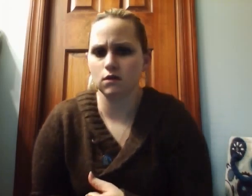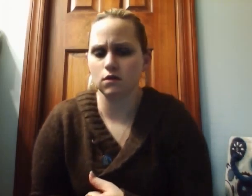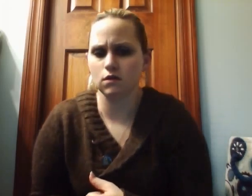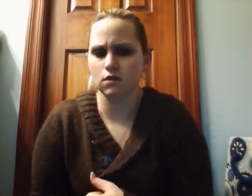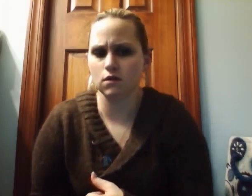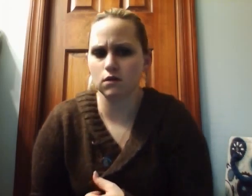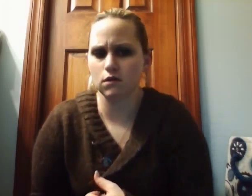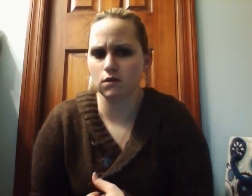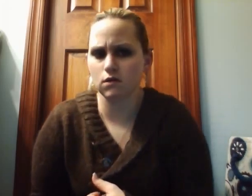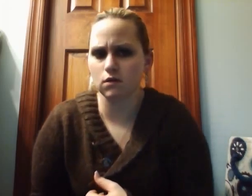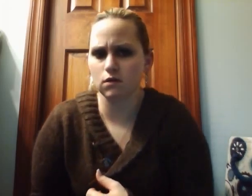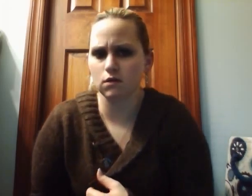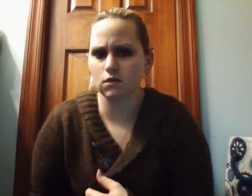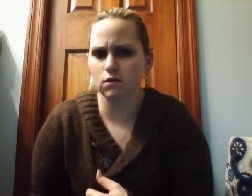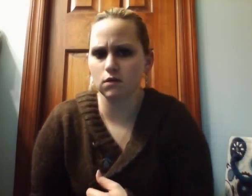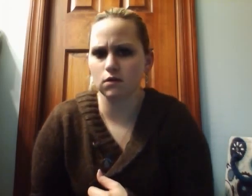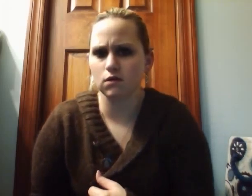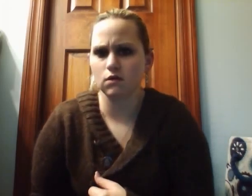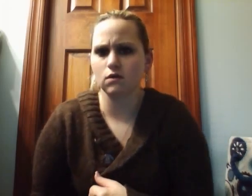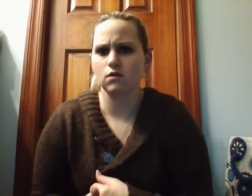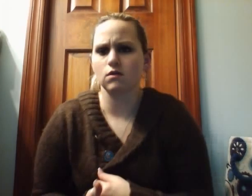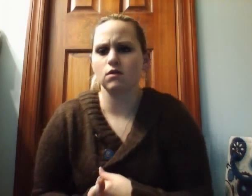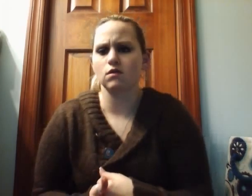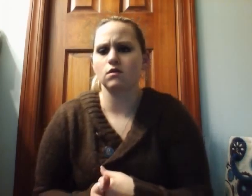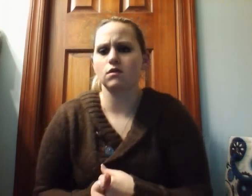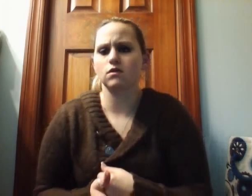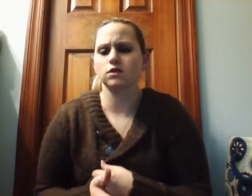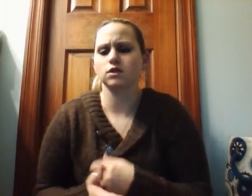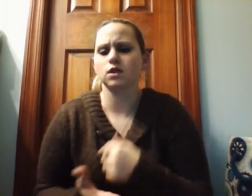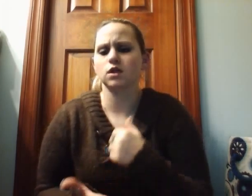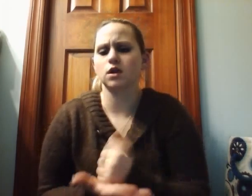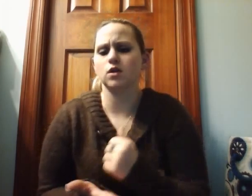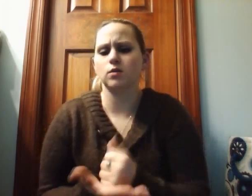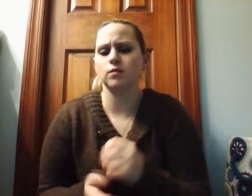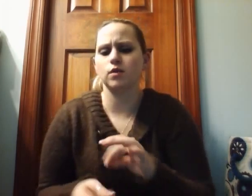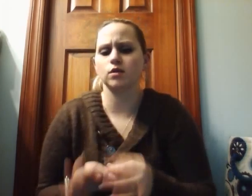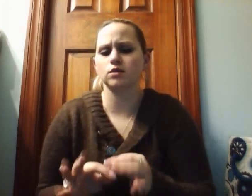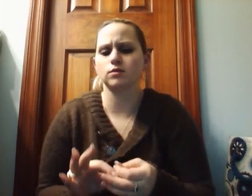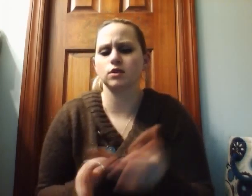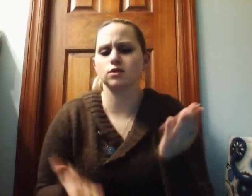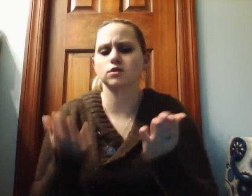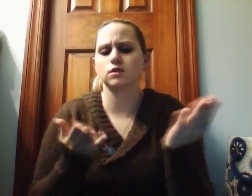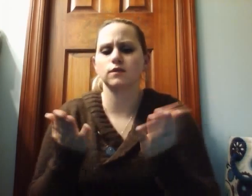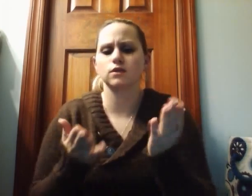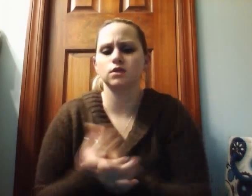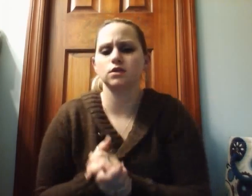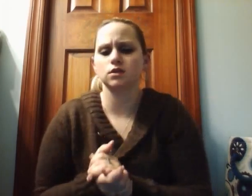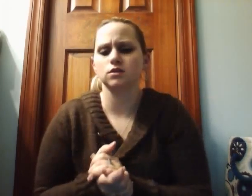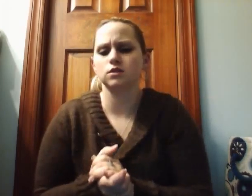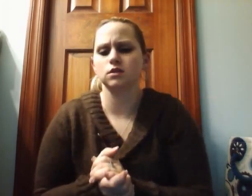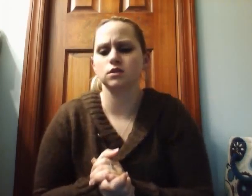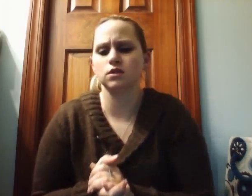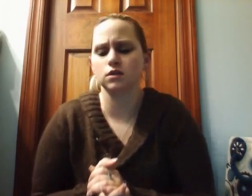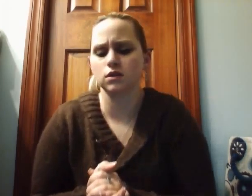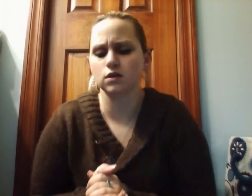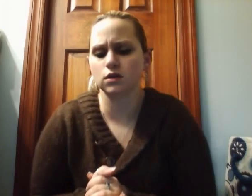making interpretive things available. So I encourage you to contact the Forest Service and find out what they've what